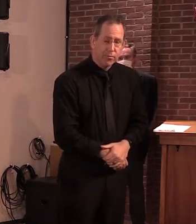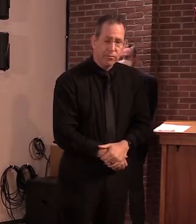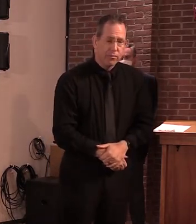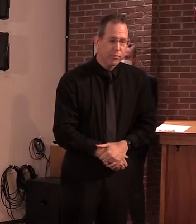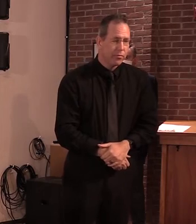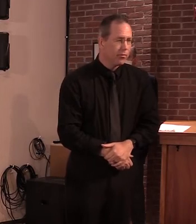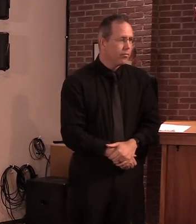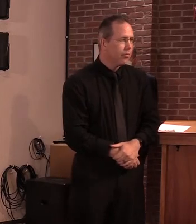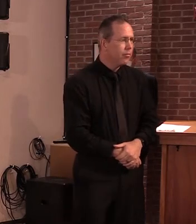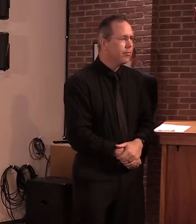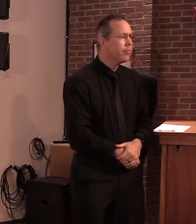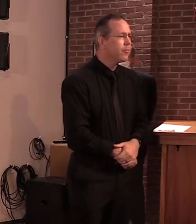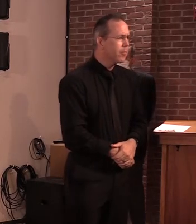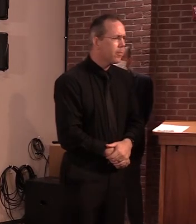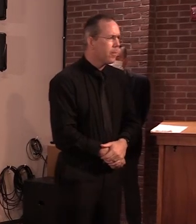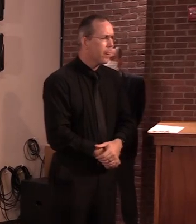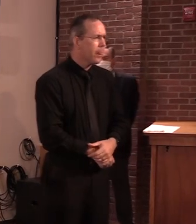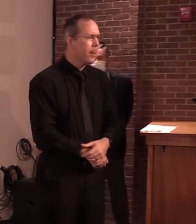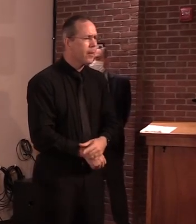Thank you. And